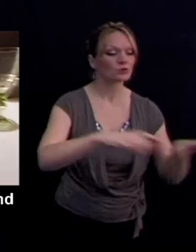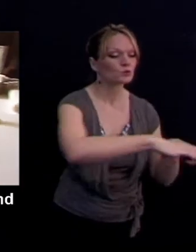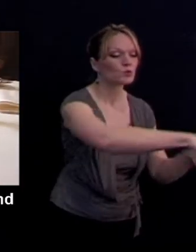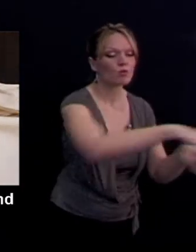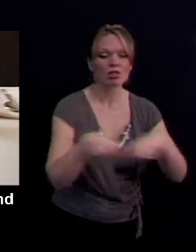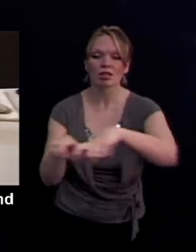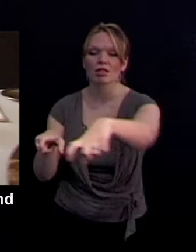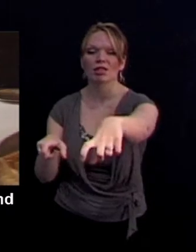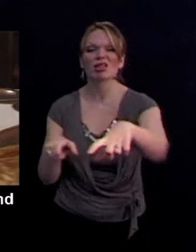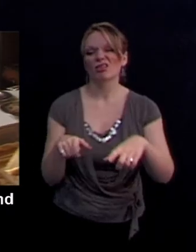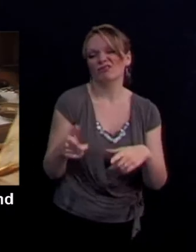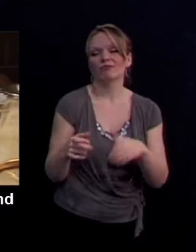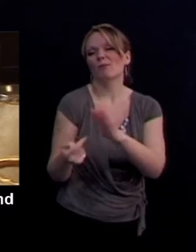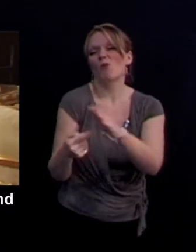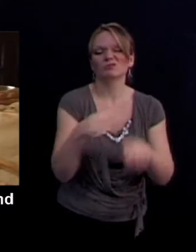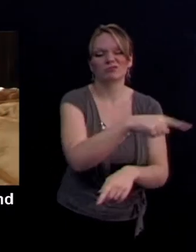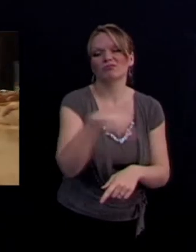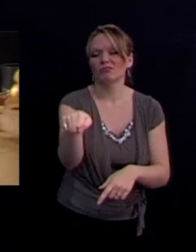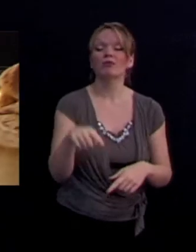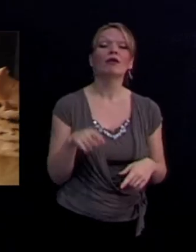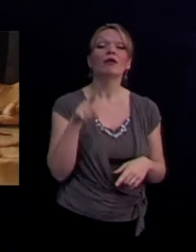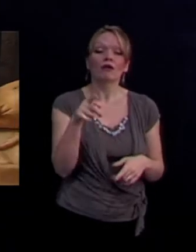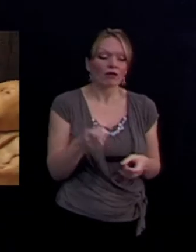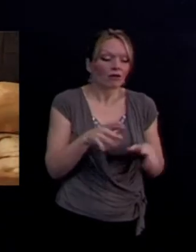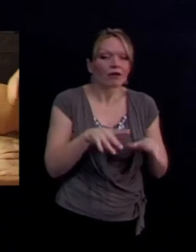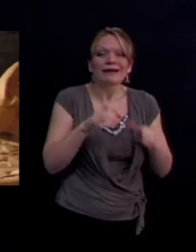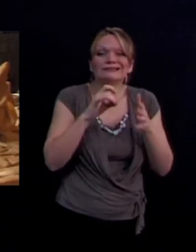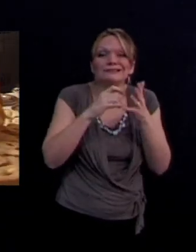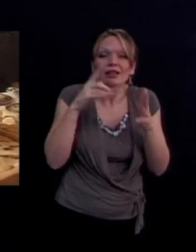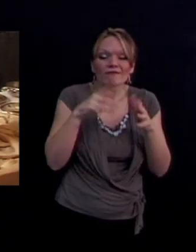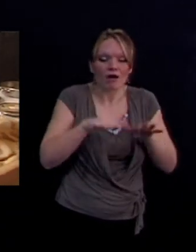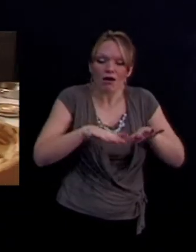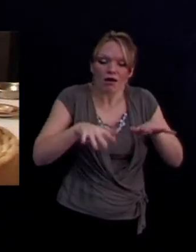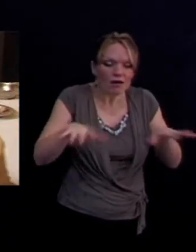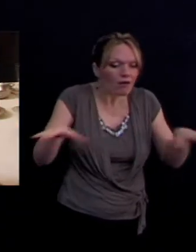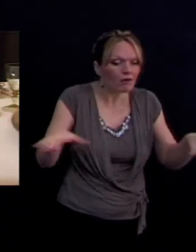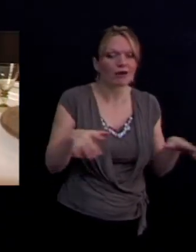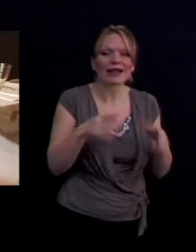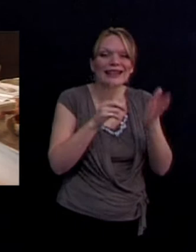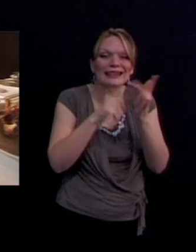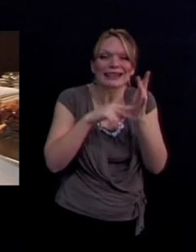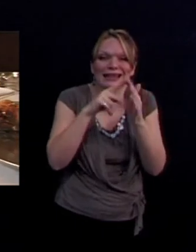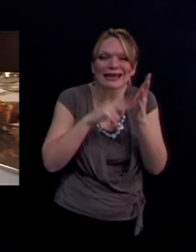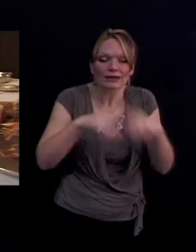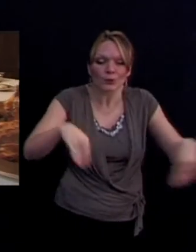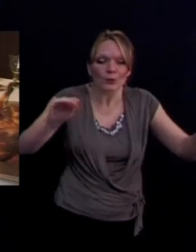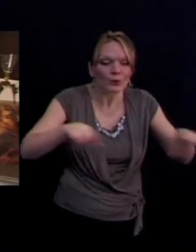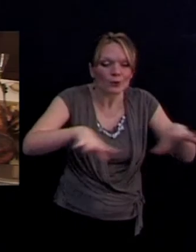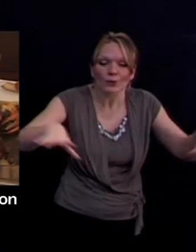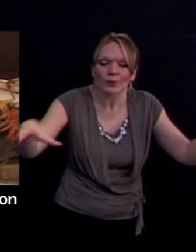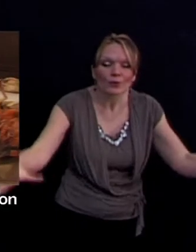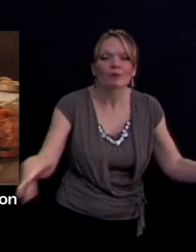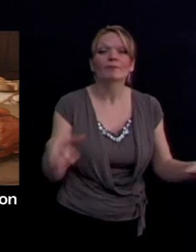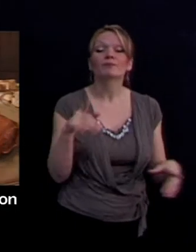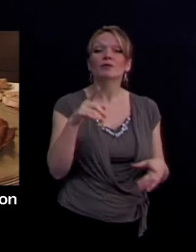with rich and varied foods served on pewter or silver tableware with cloths made of fine, diapered linen. Less important people were seated